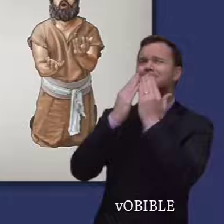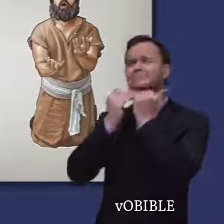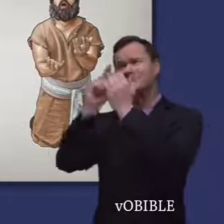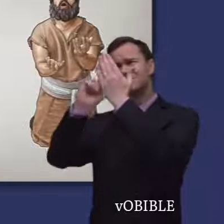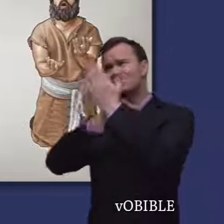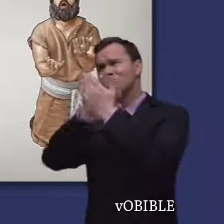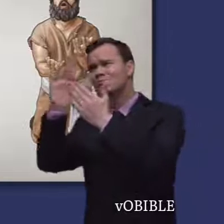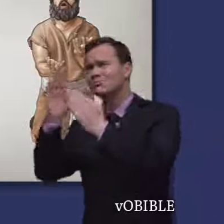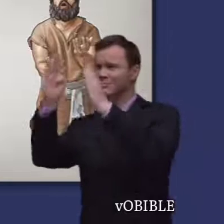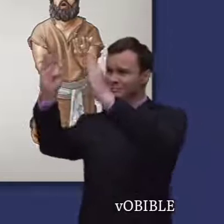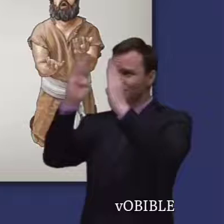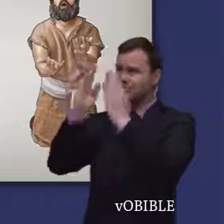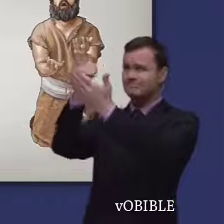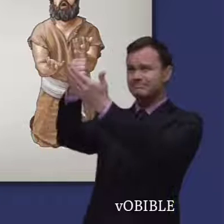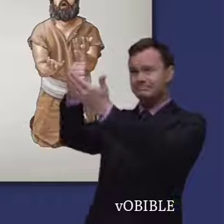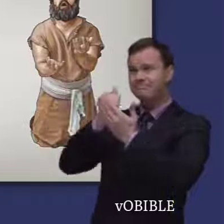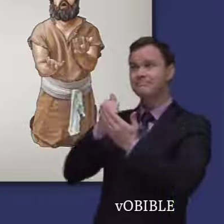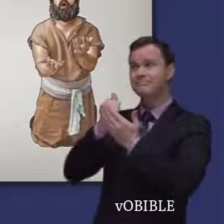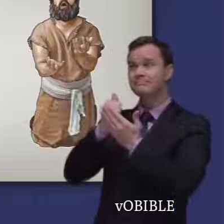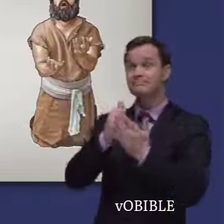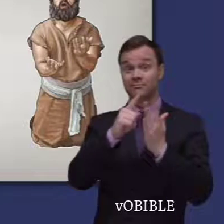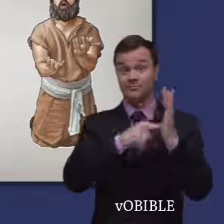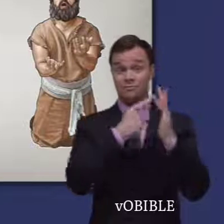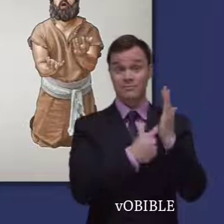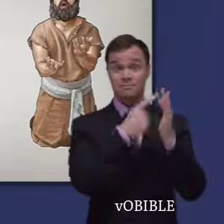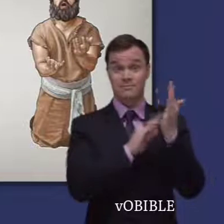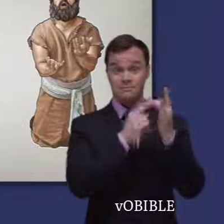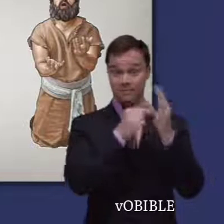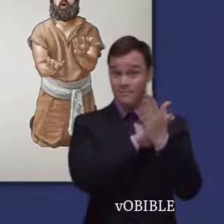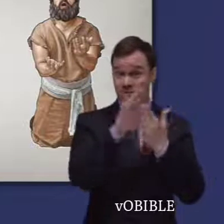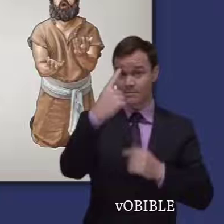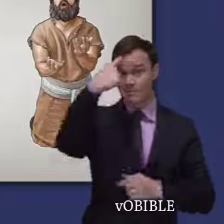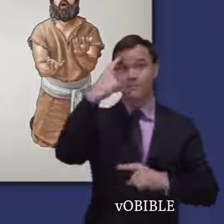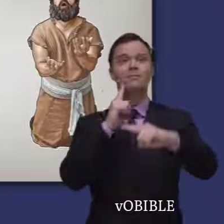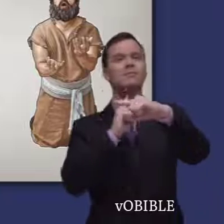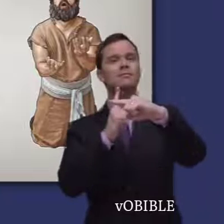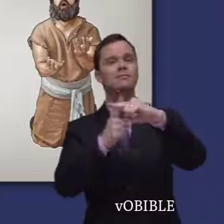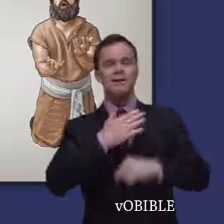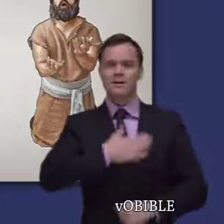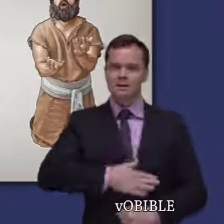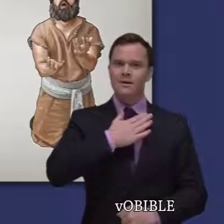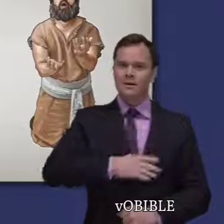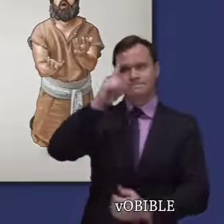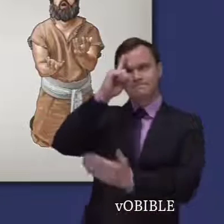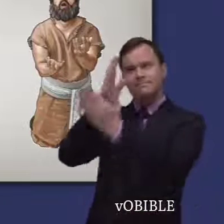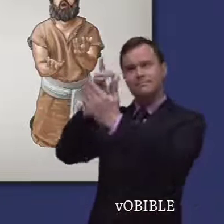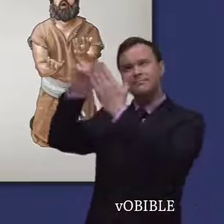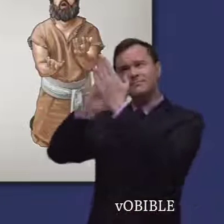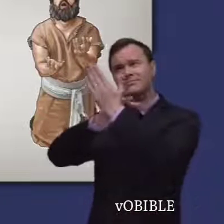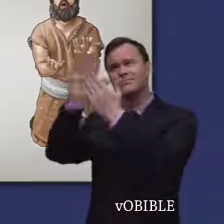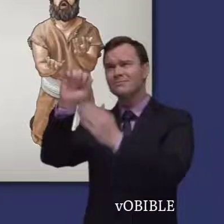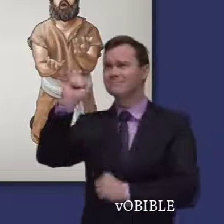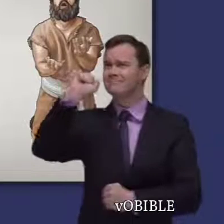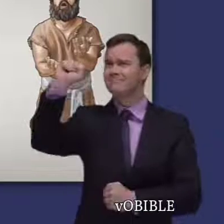his pitiable and homeless state. However, Jeremiah shows a waiting attitude and expresses